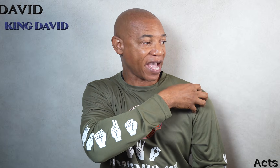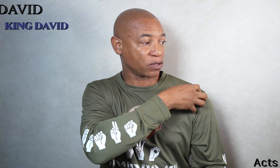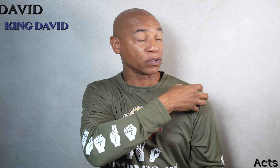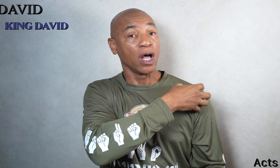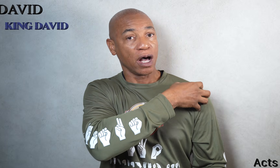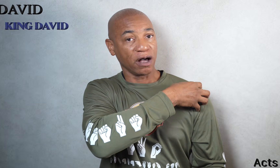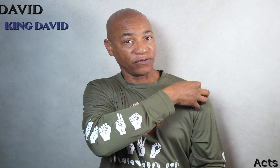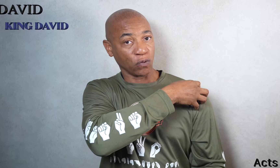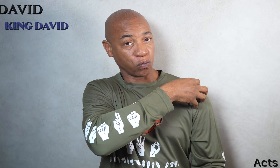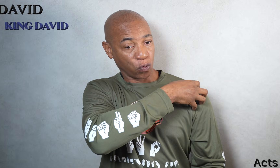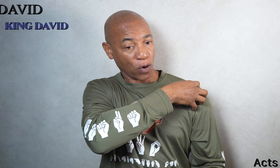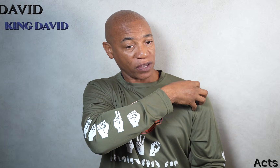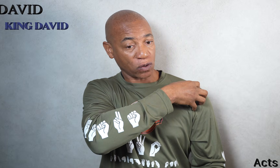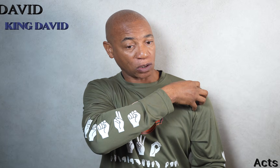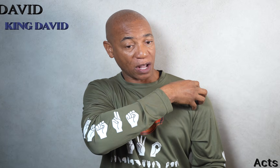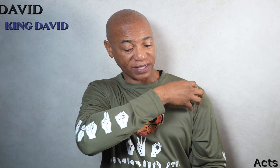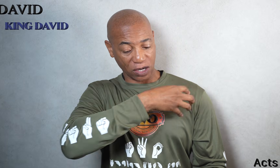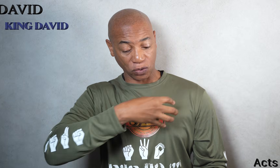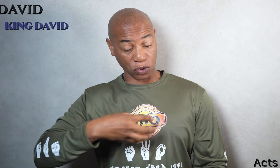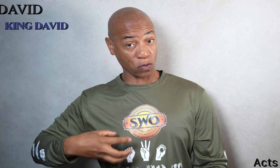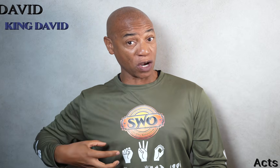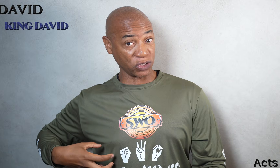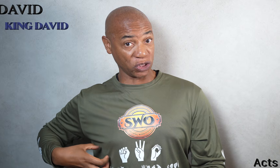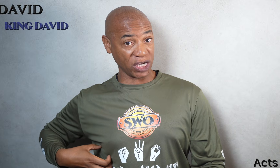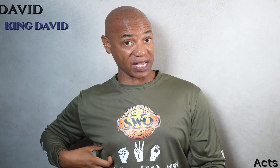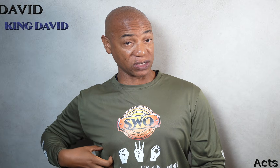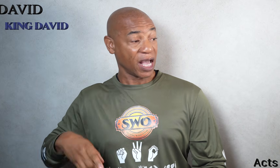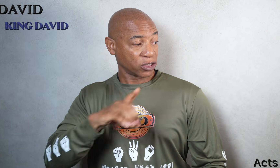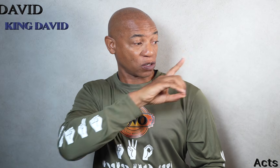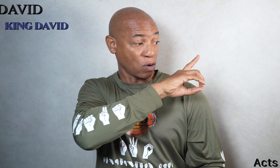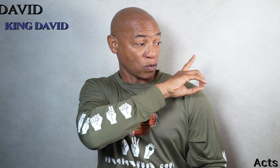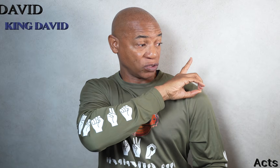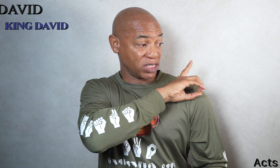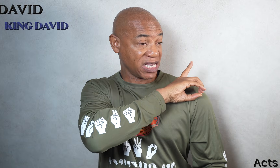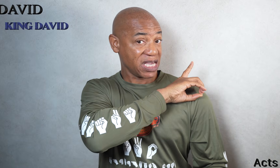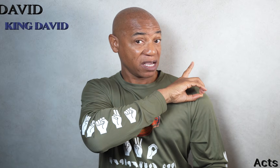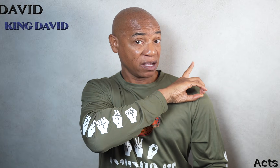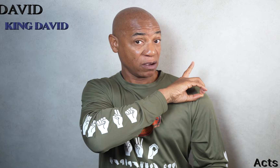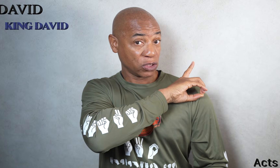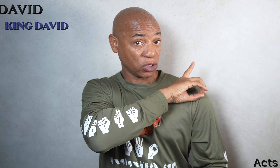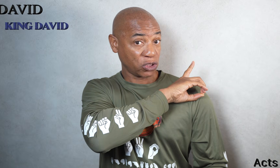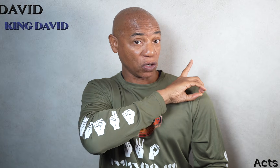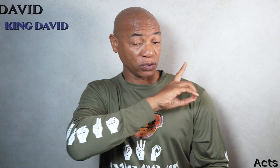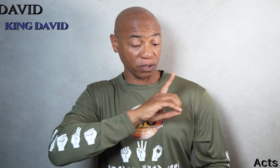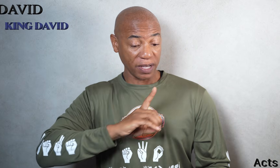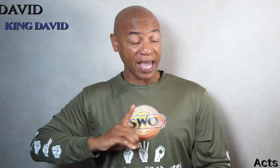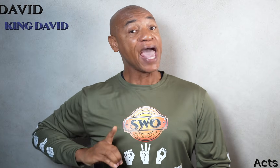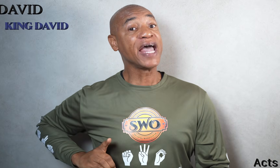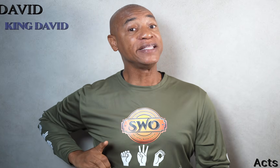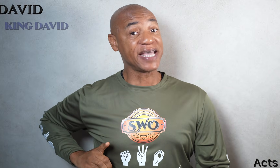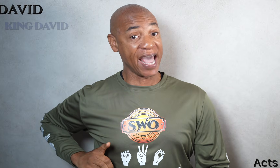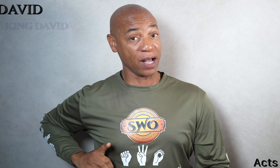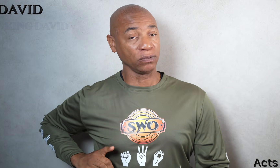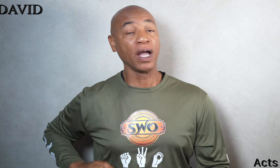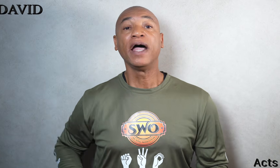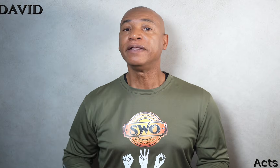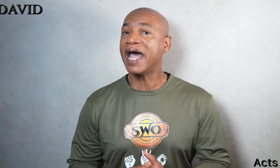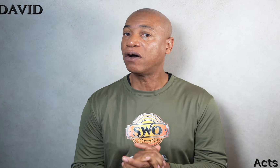pattern of the royal cloth that goes across the chest. So go D to the shoulder and down. Now, if